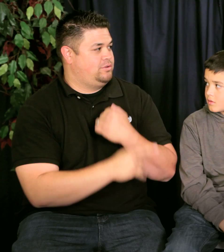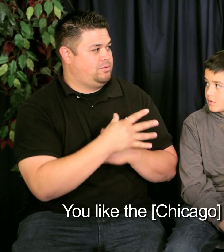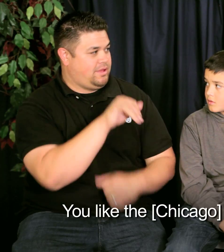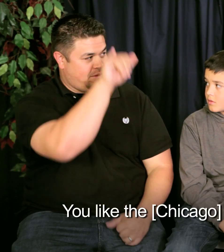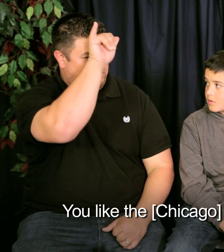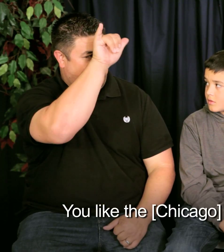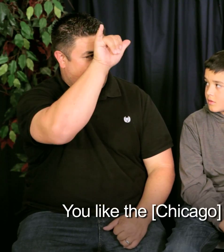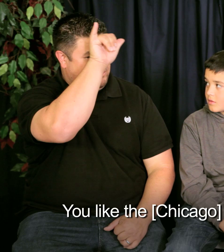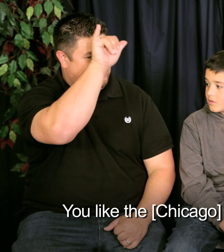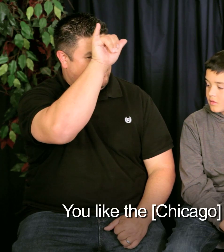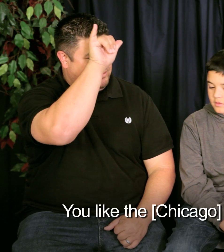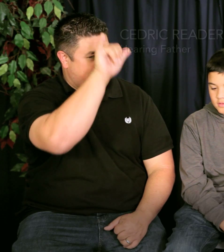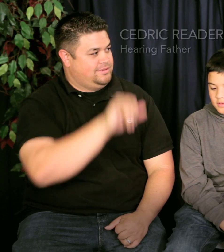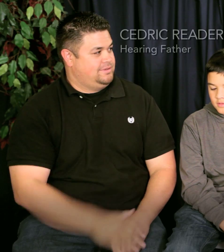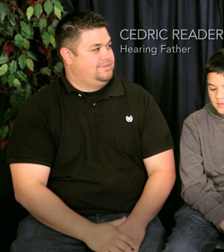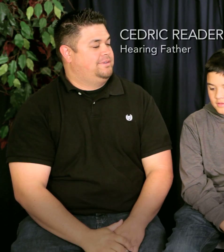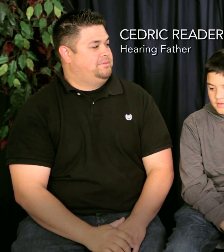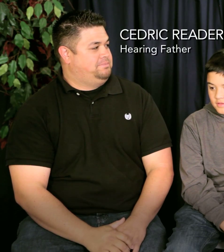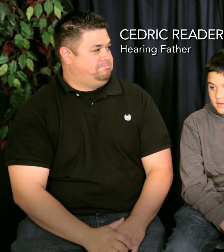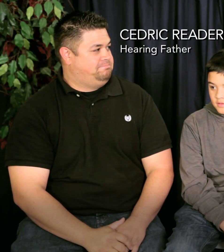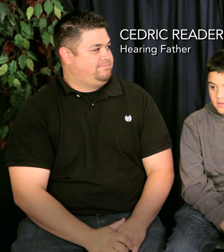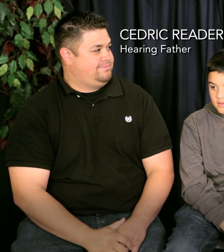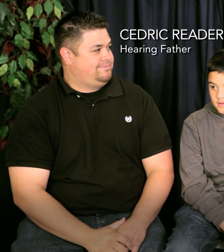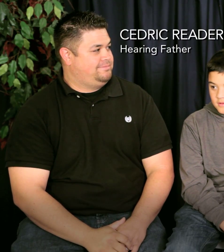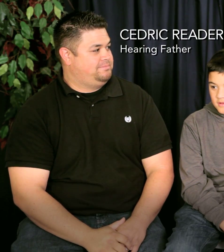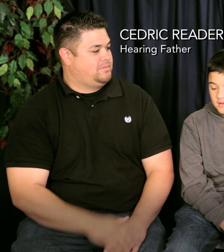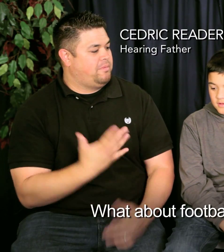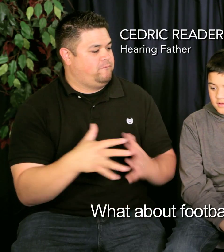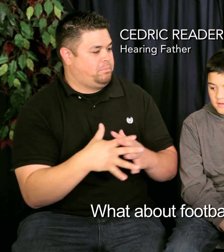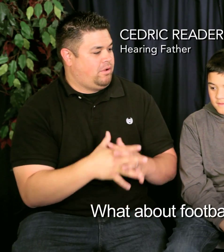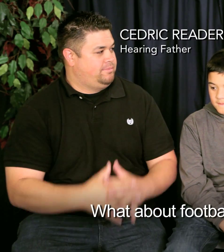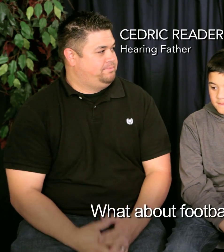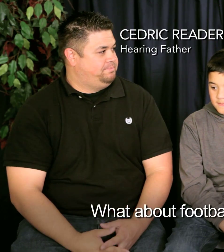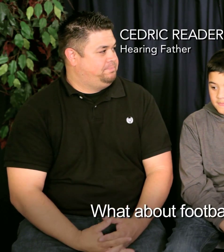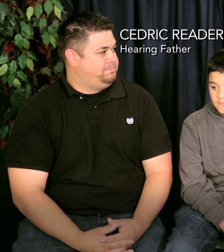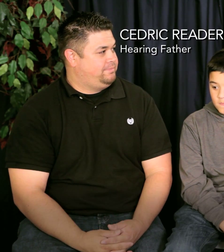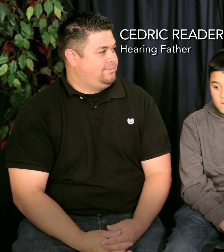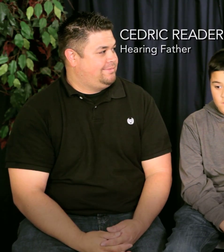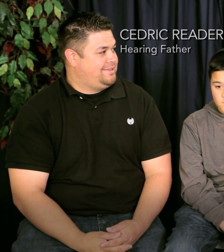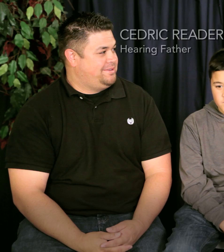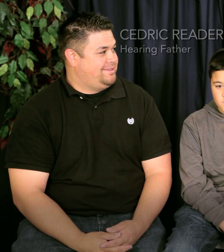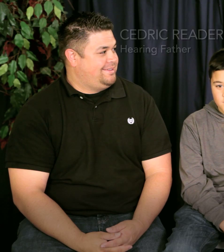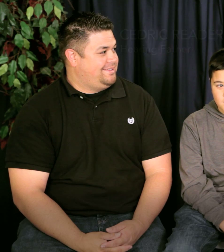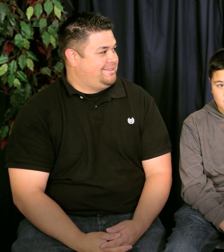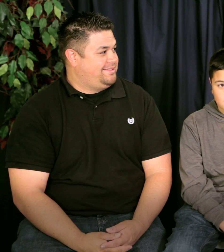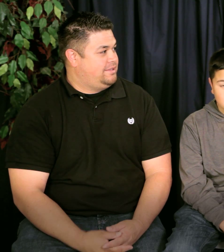You like the Chicago Bulls? Yep. What about football? Nah, I don't like it.